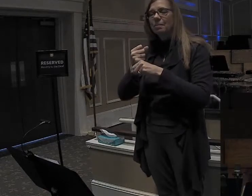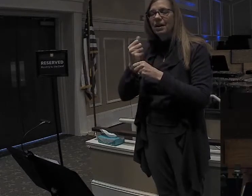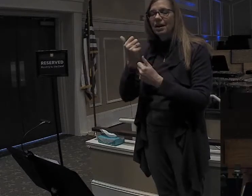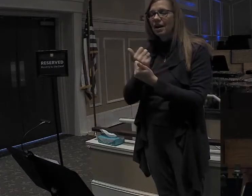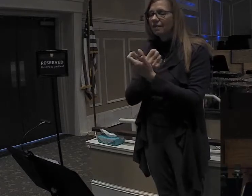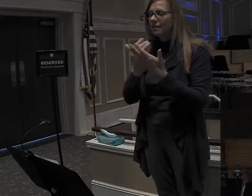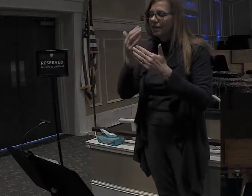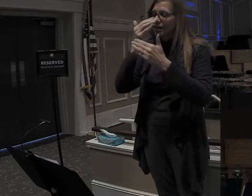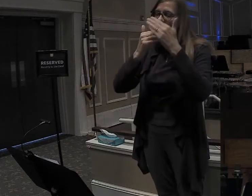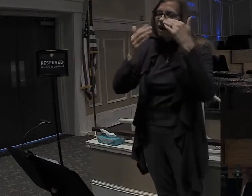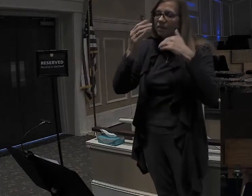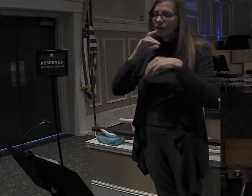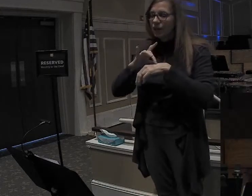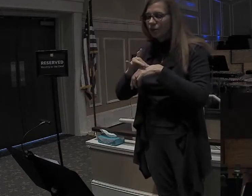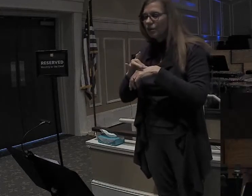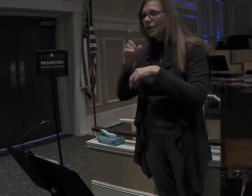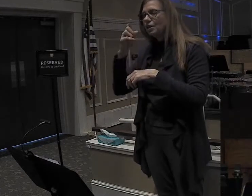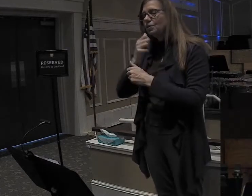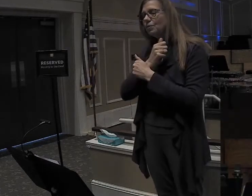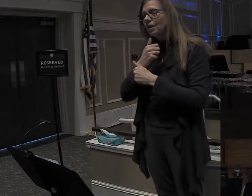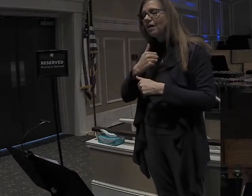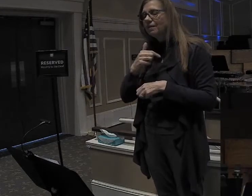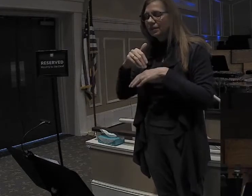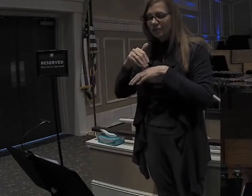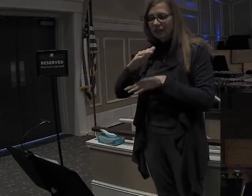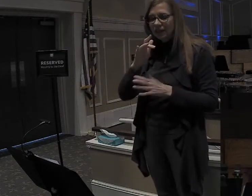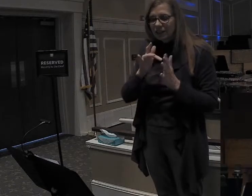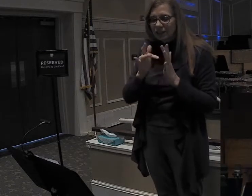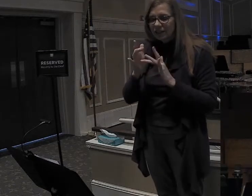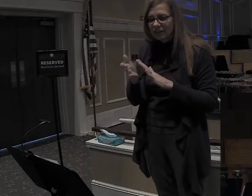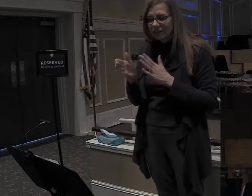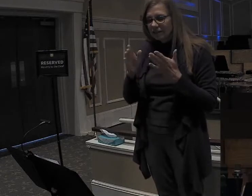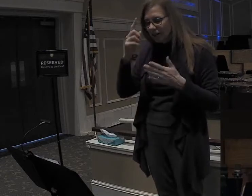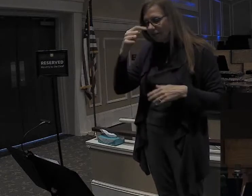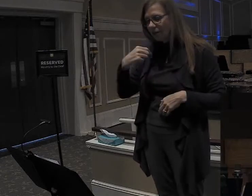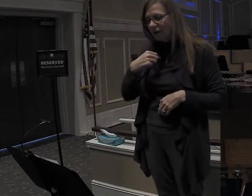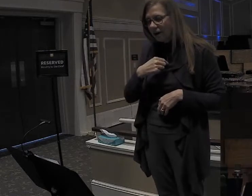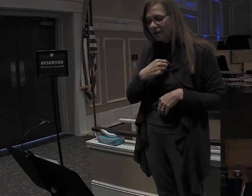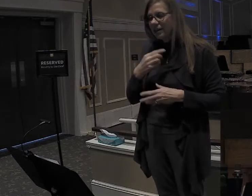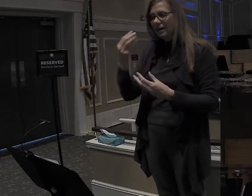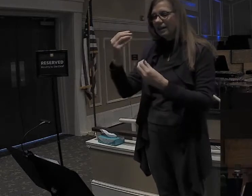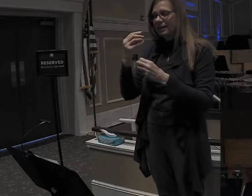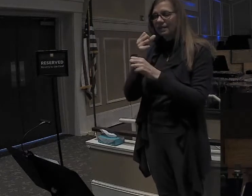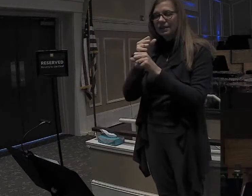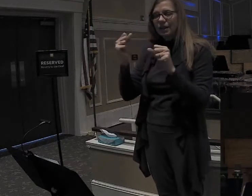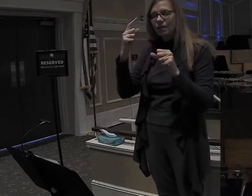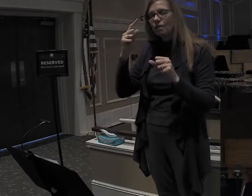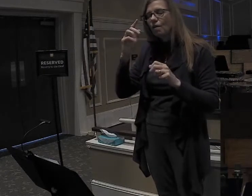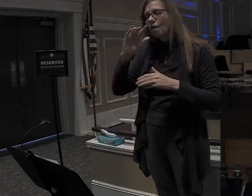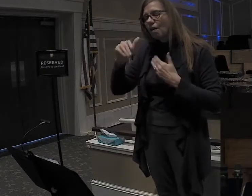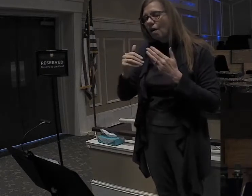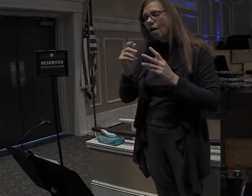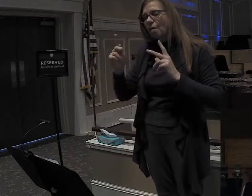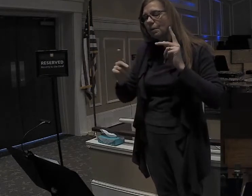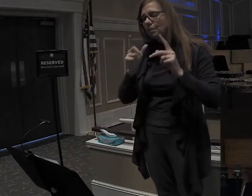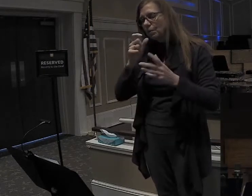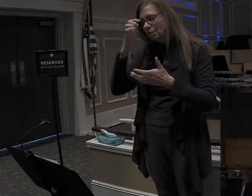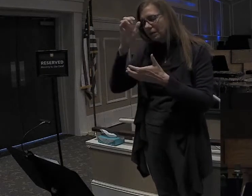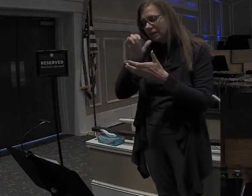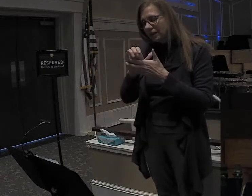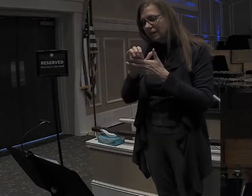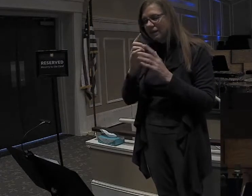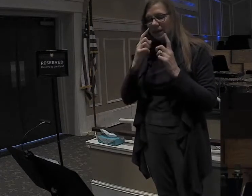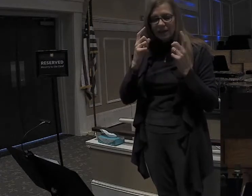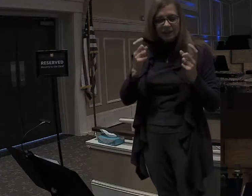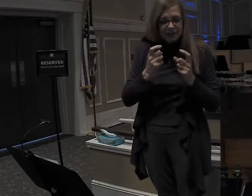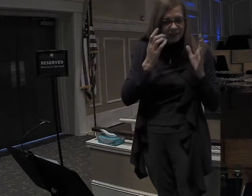yet you love us and you sent your son Jesus to die for us, to make a way of salvation for all of us who would believe and turn from our sin and turn